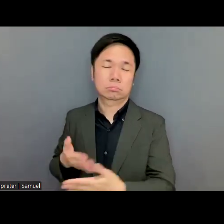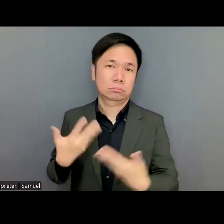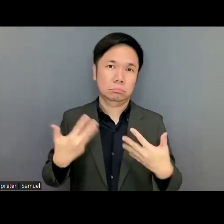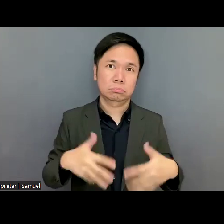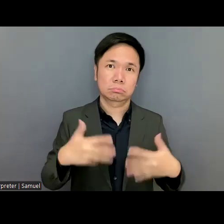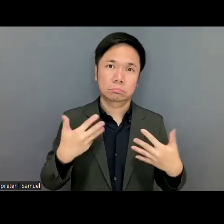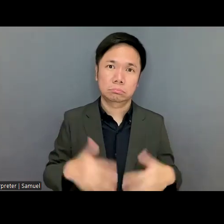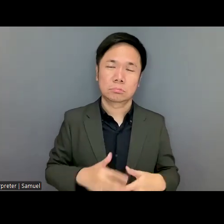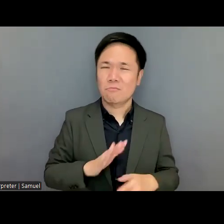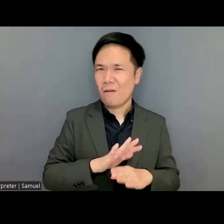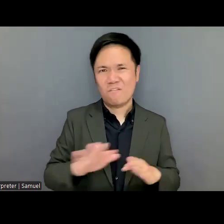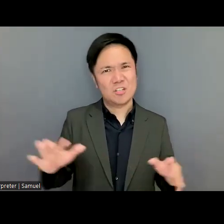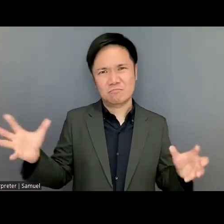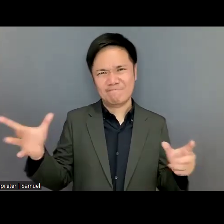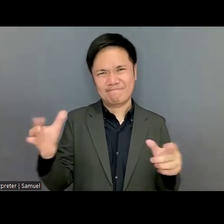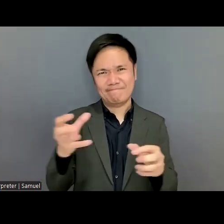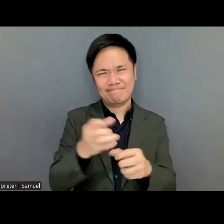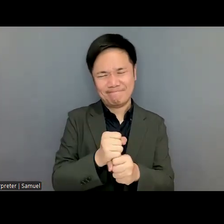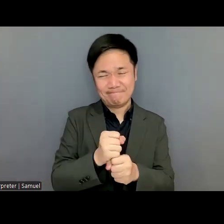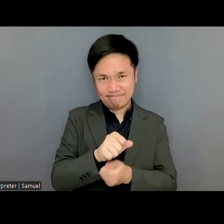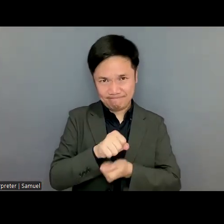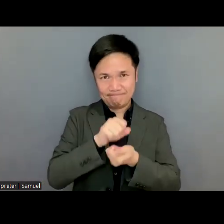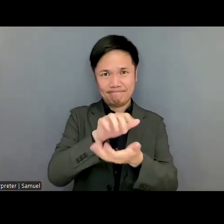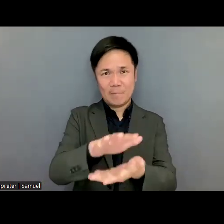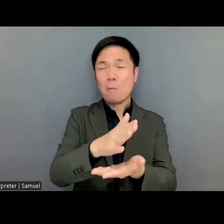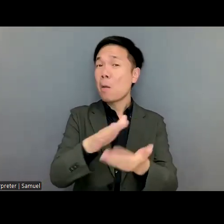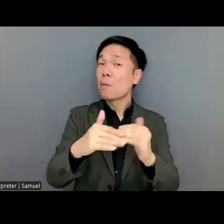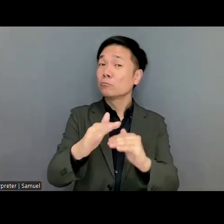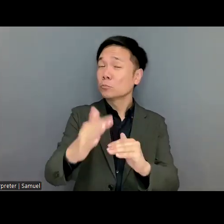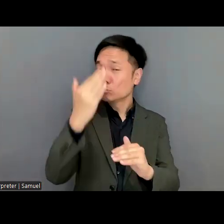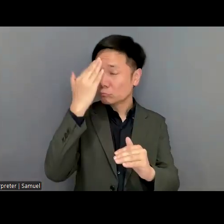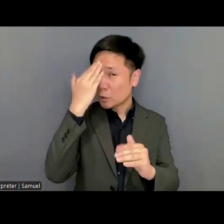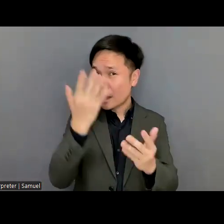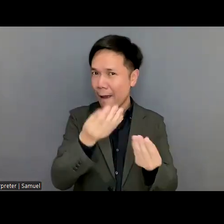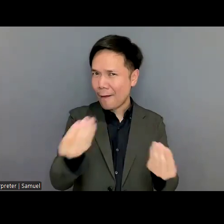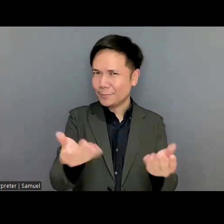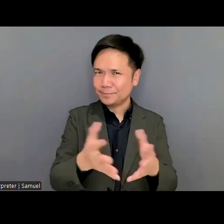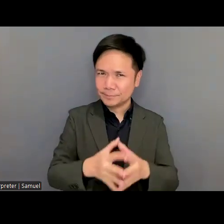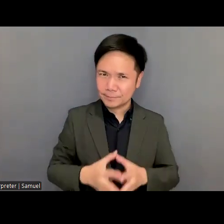at that, and we can further deliberate on what are some of the